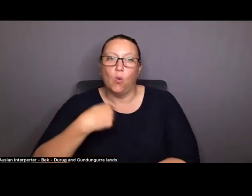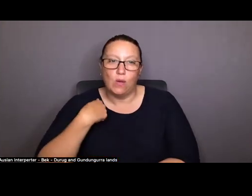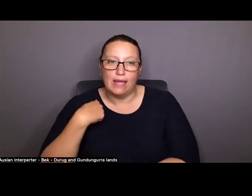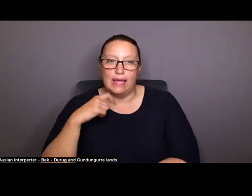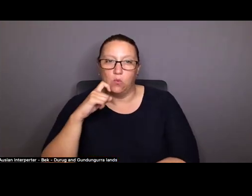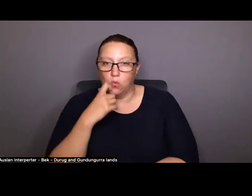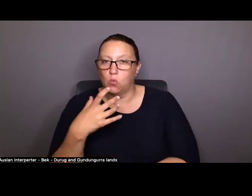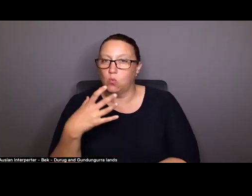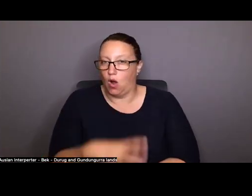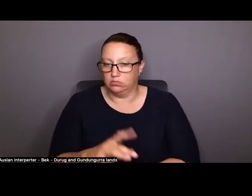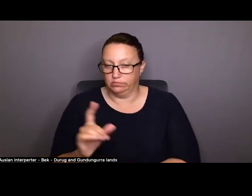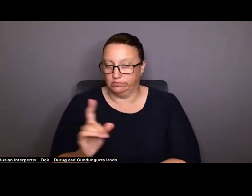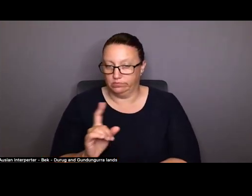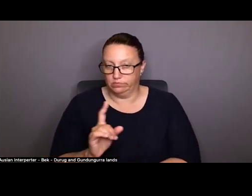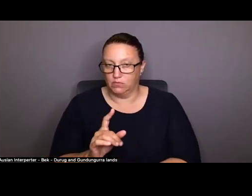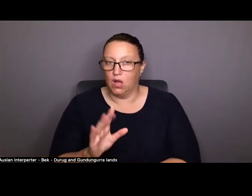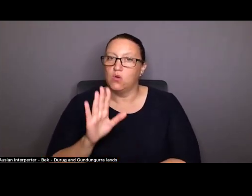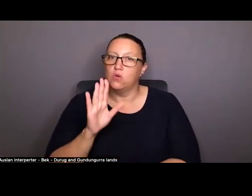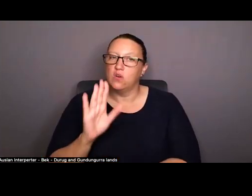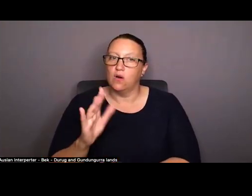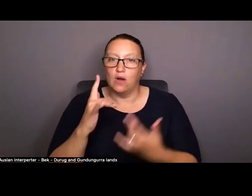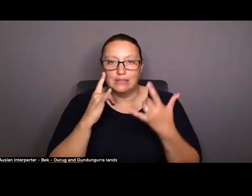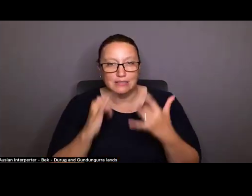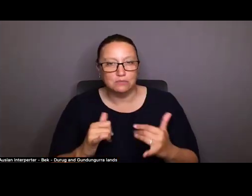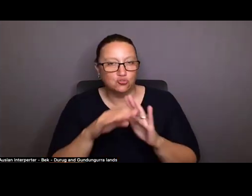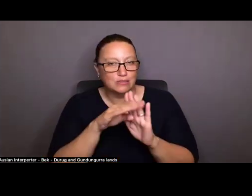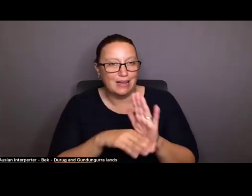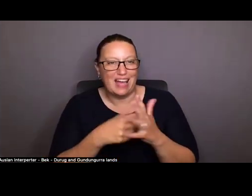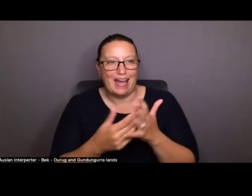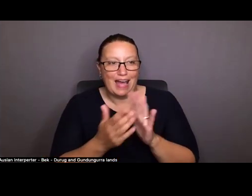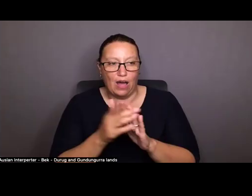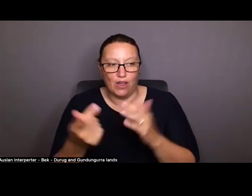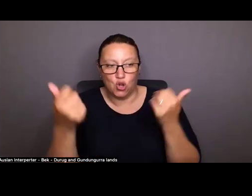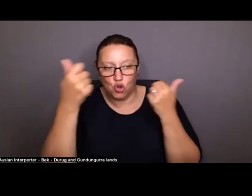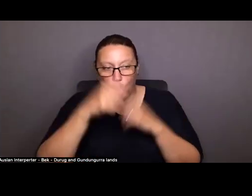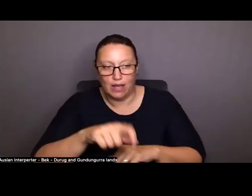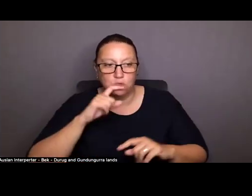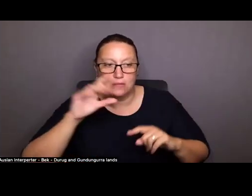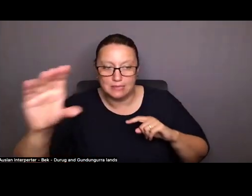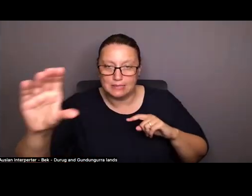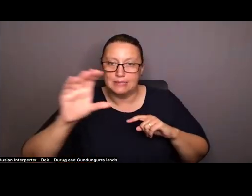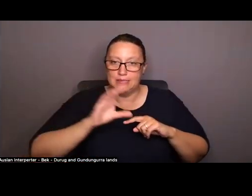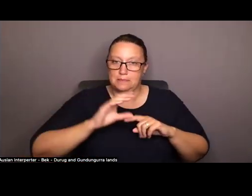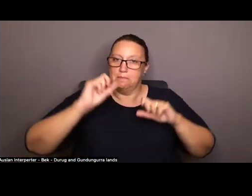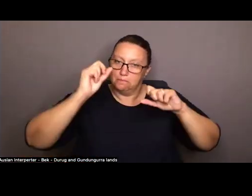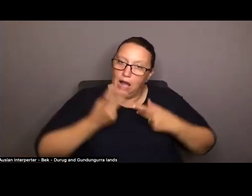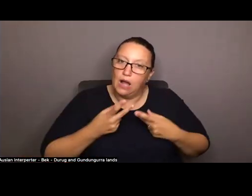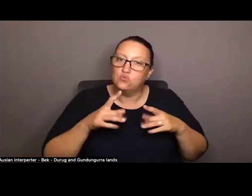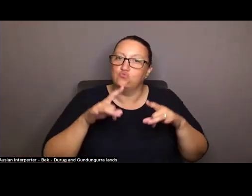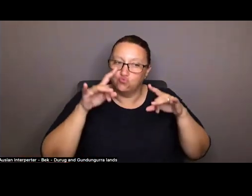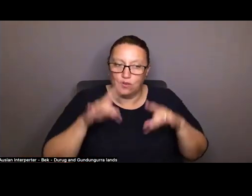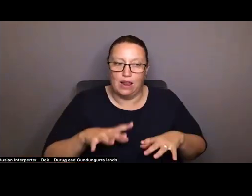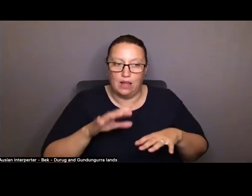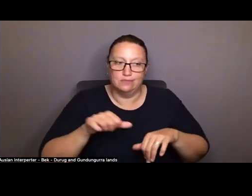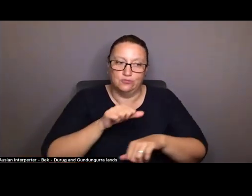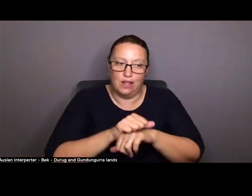in your responses to the assessment criteria is how you're going to bring that knowledge back to the regional arts sector in Australia and how you're